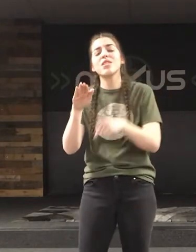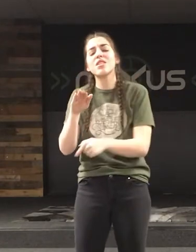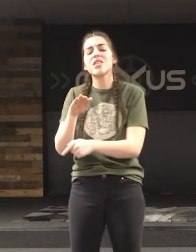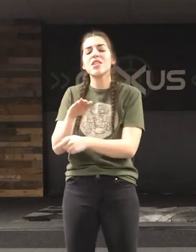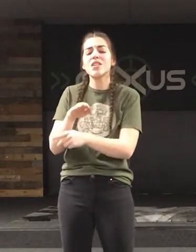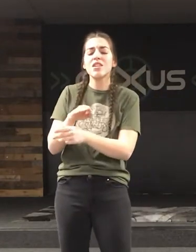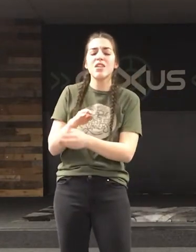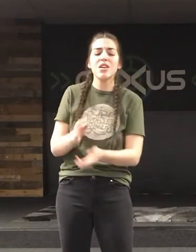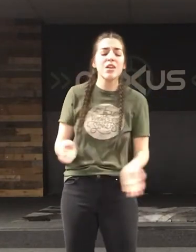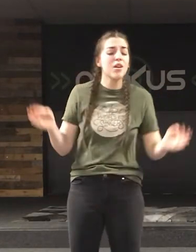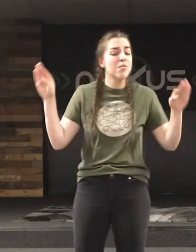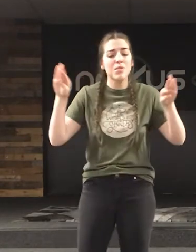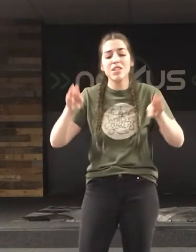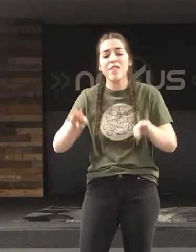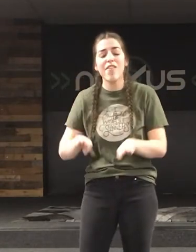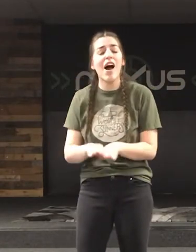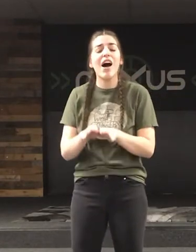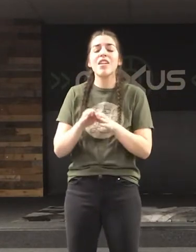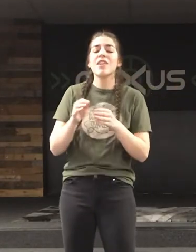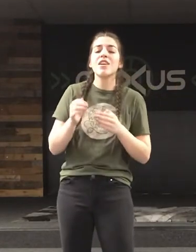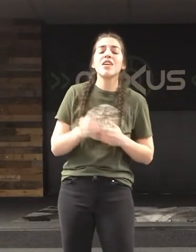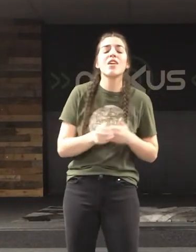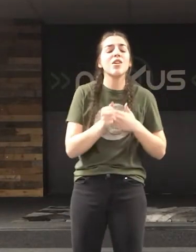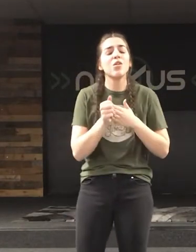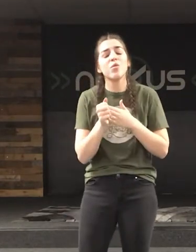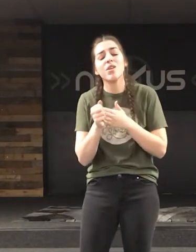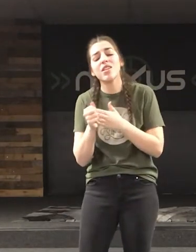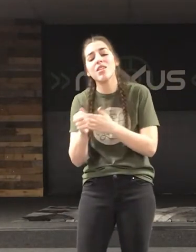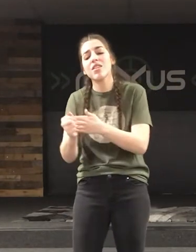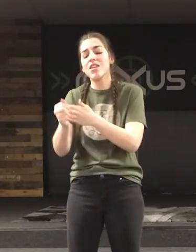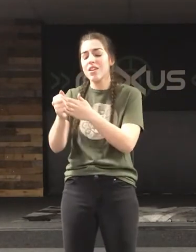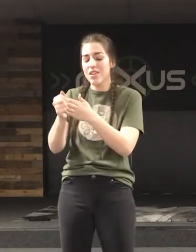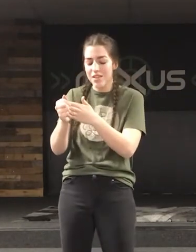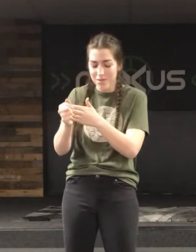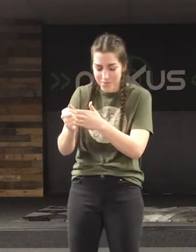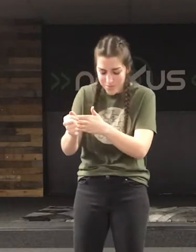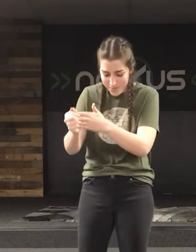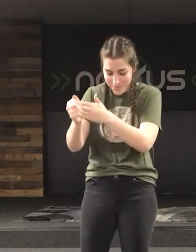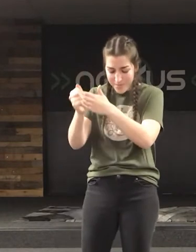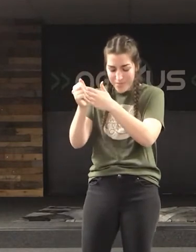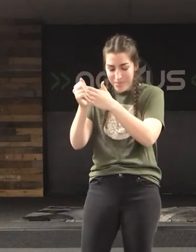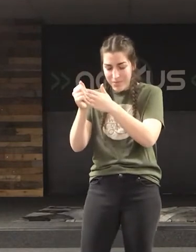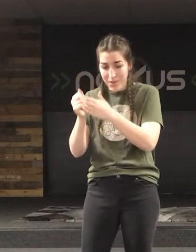Through the deepest valley He will